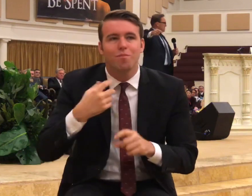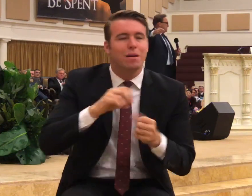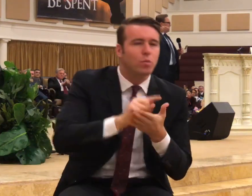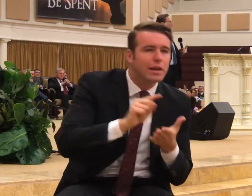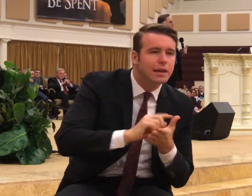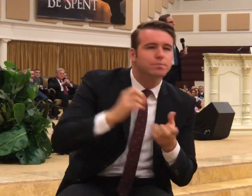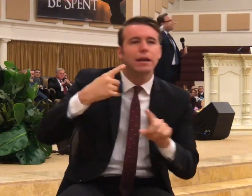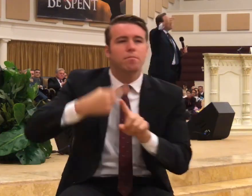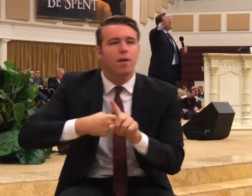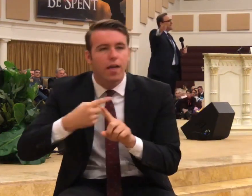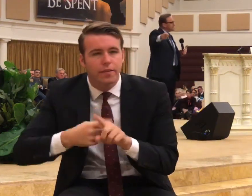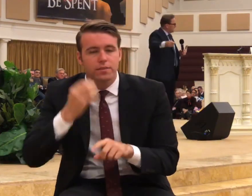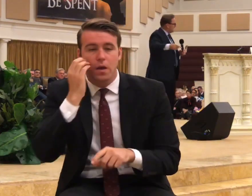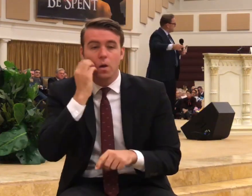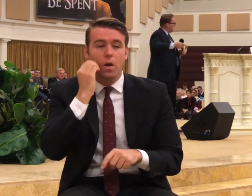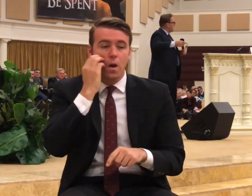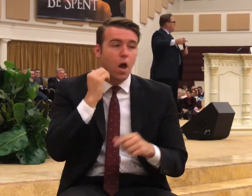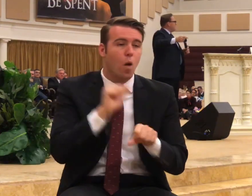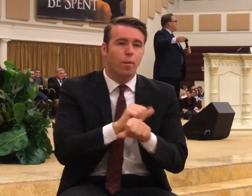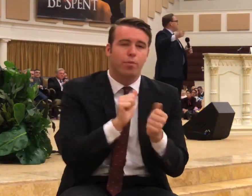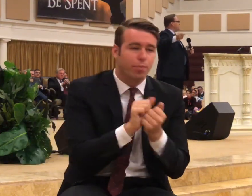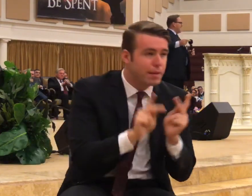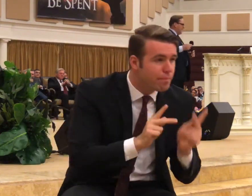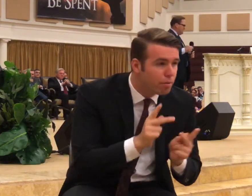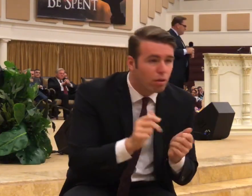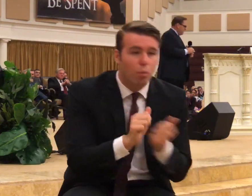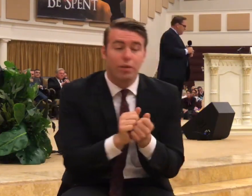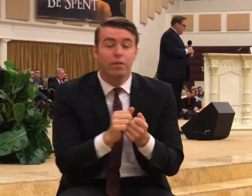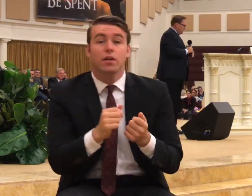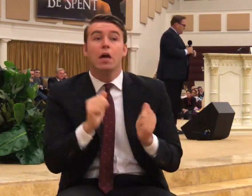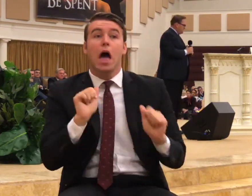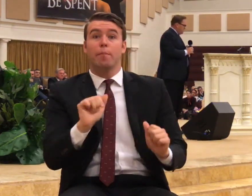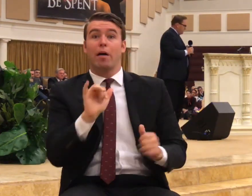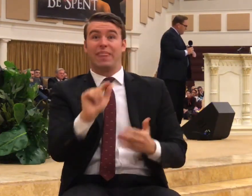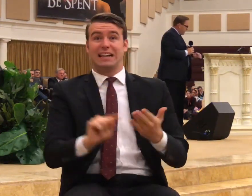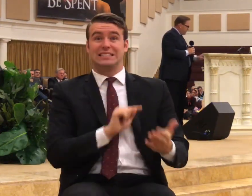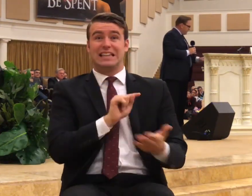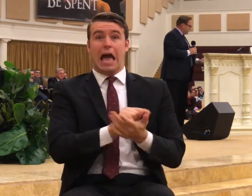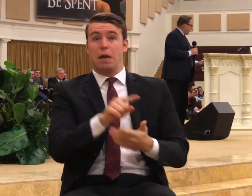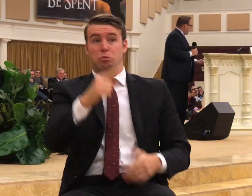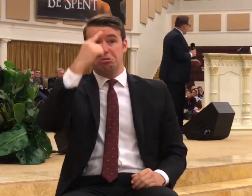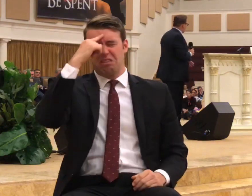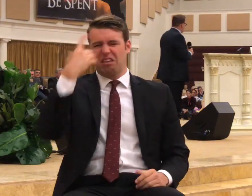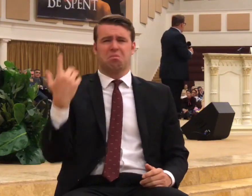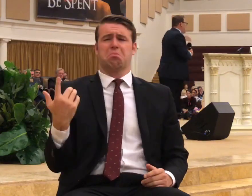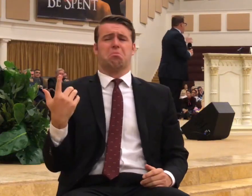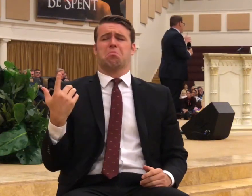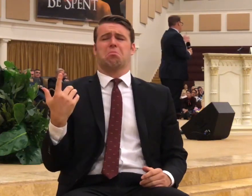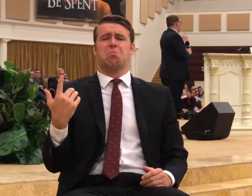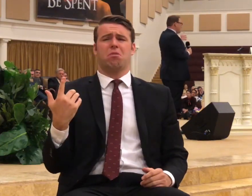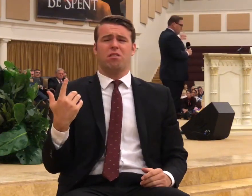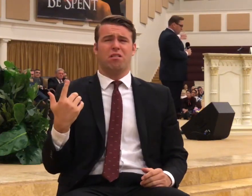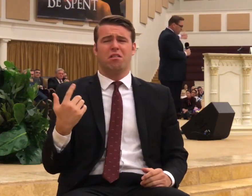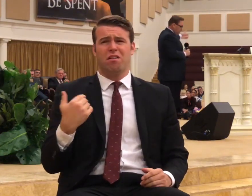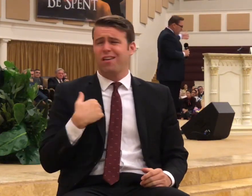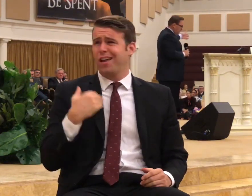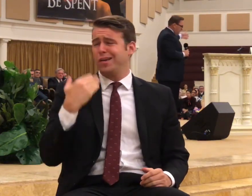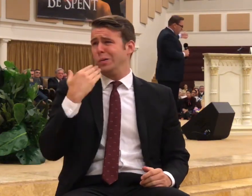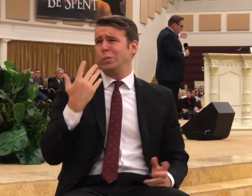months with people and incidents that maybe at the time you didn't really think much about. Here it was immediate. You